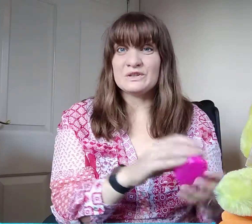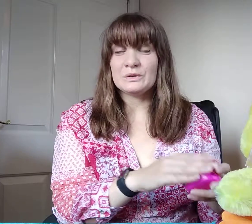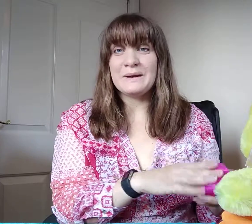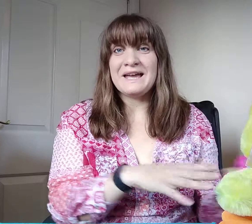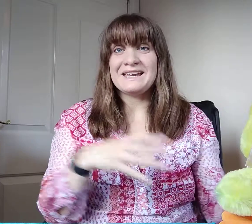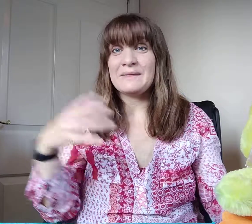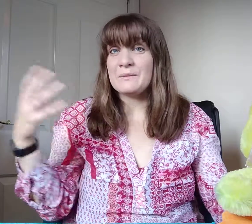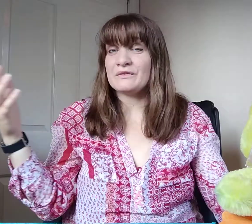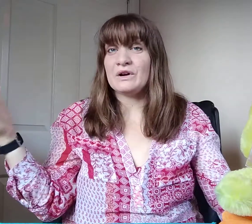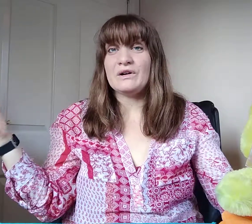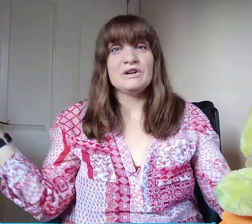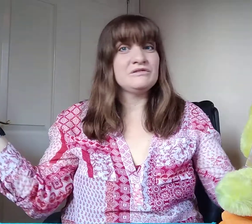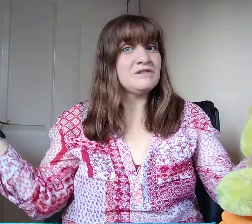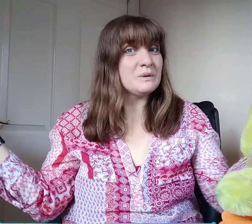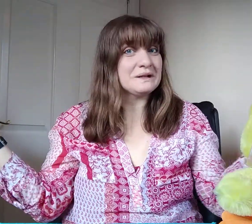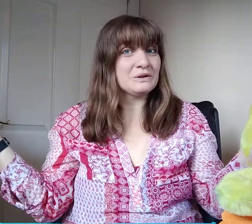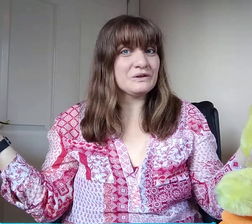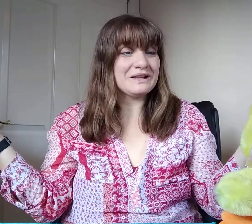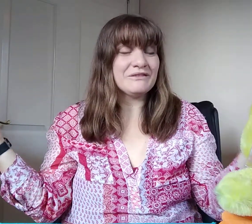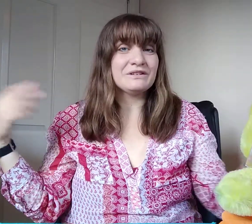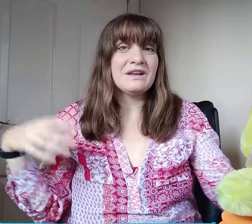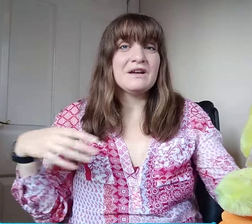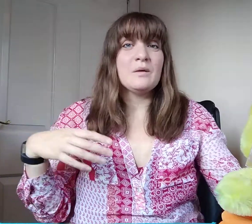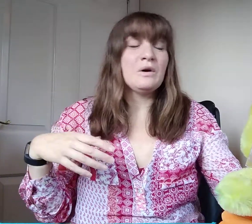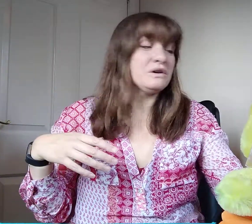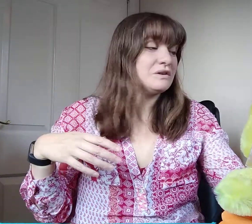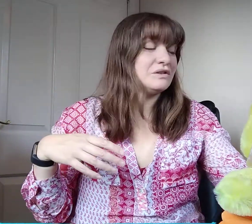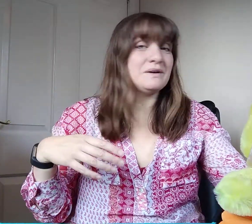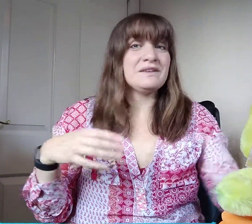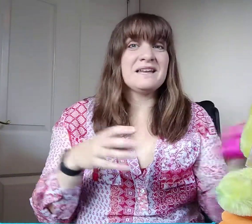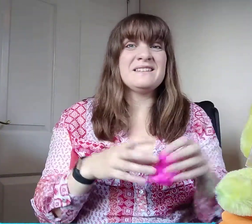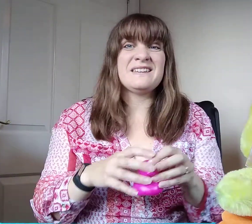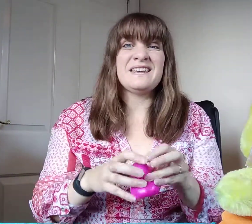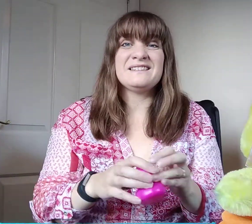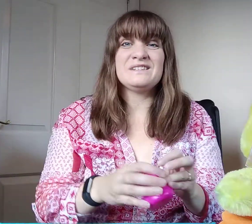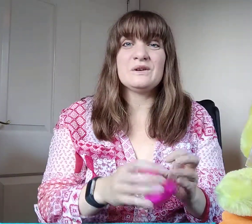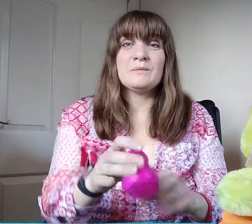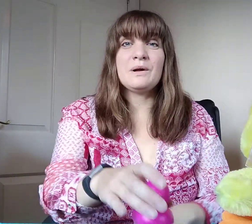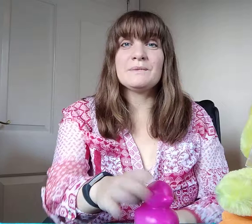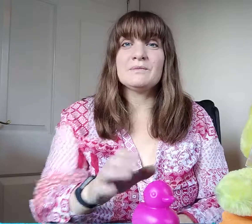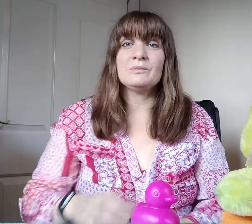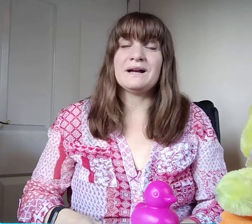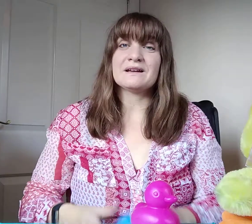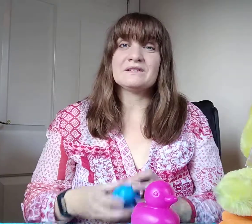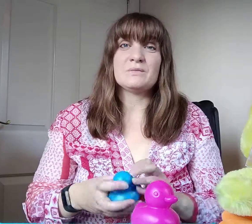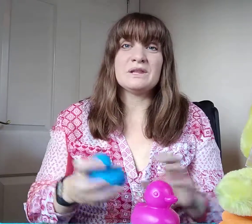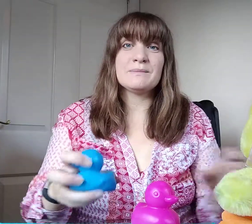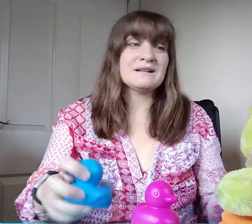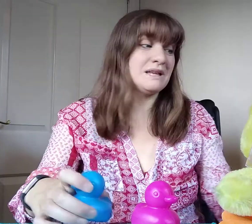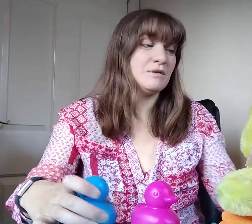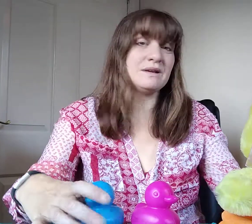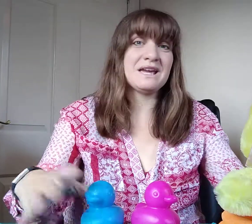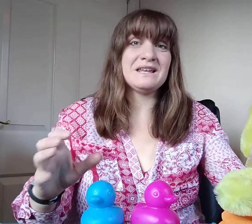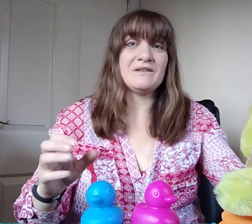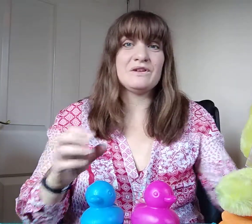duck away, and then we've got no little ducks left. And what you can do at the end is you can pop them all back to bring them back to their mum again if you